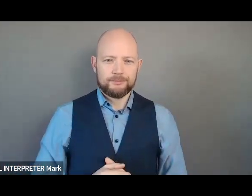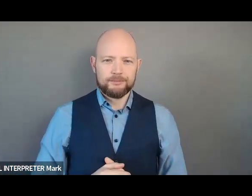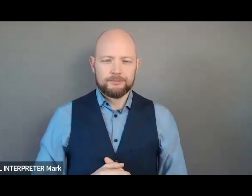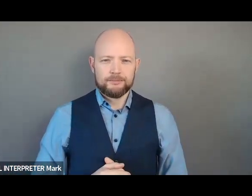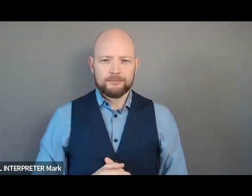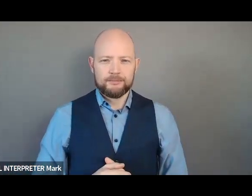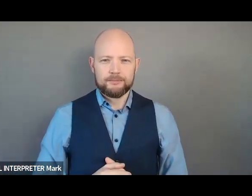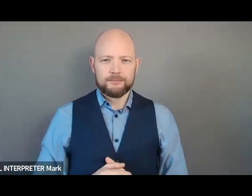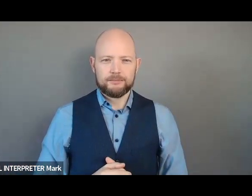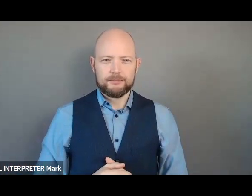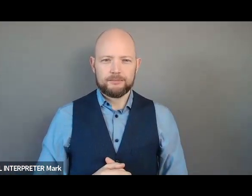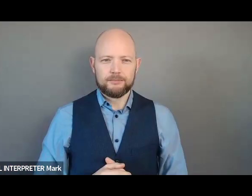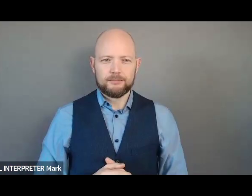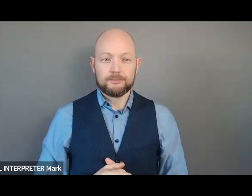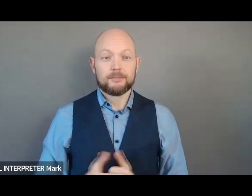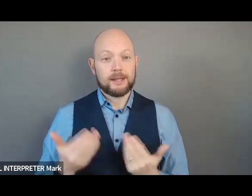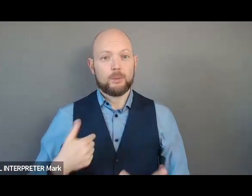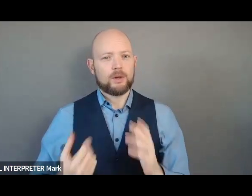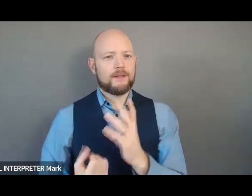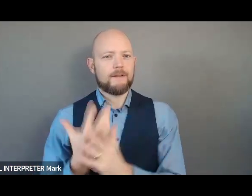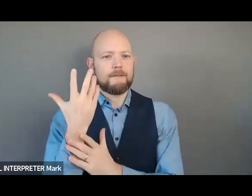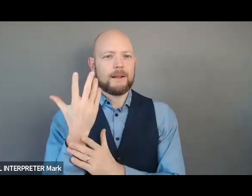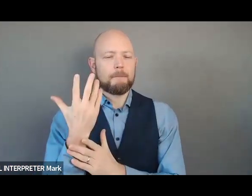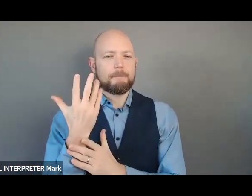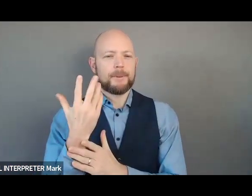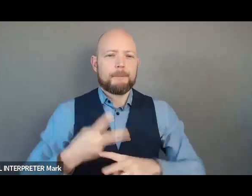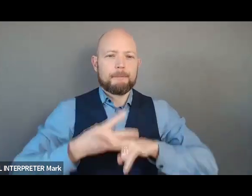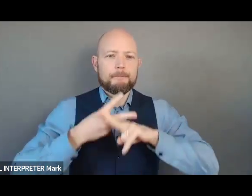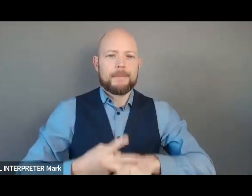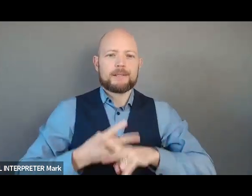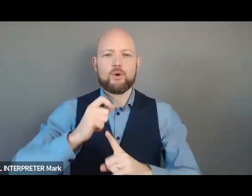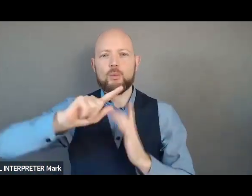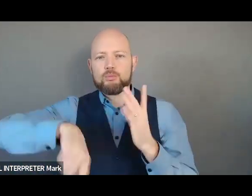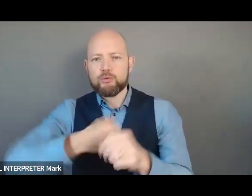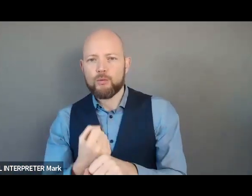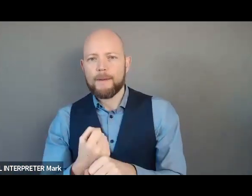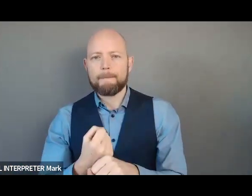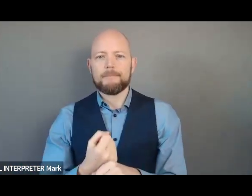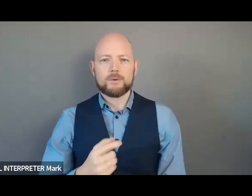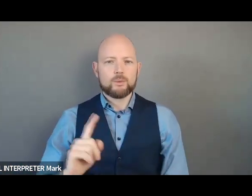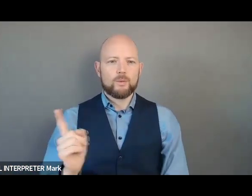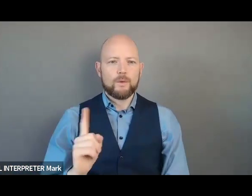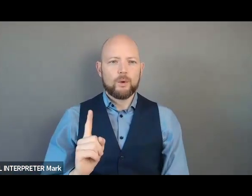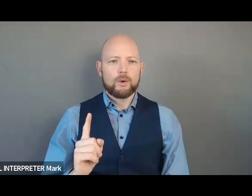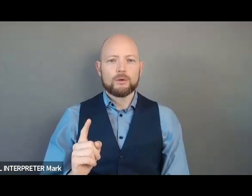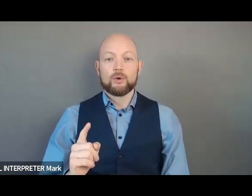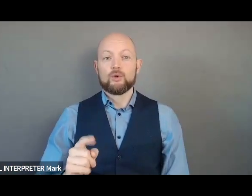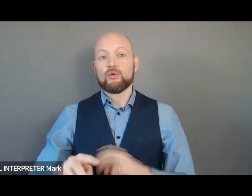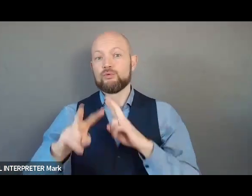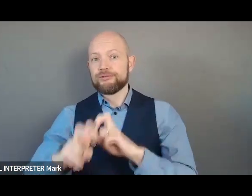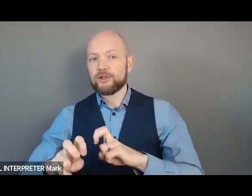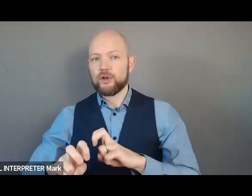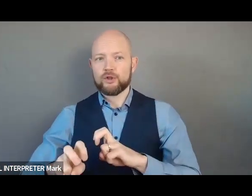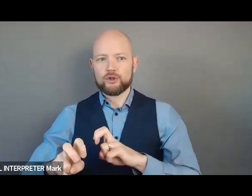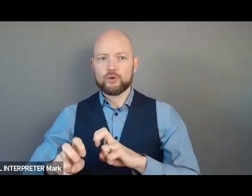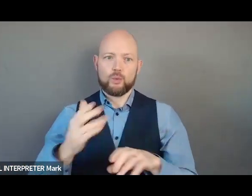mentoring programs that would that is aligned to their research interest, fostering collaborative forums,